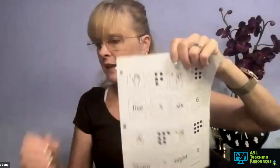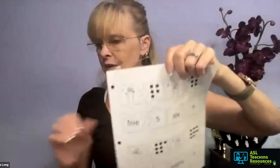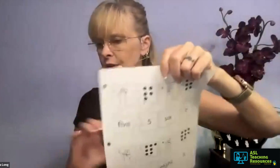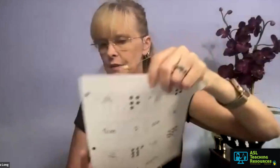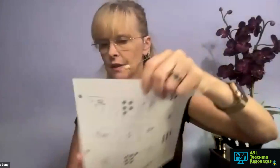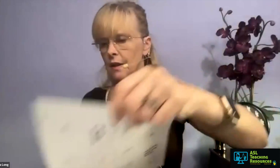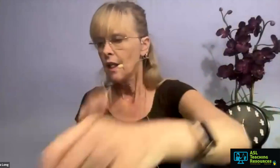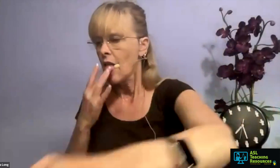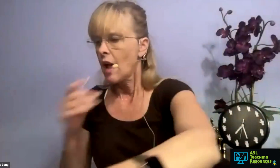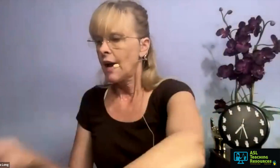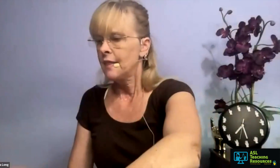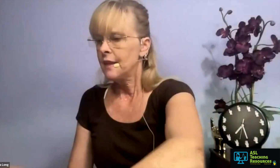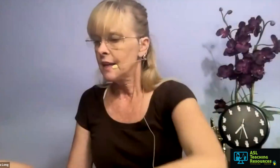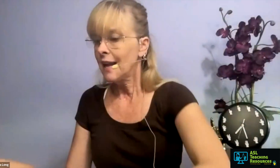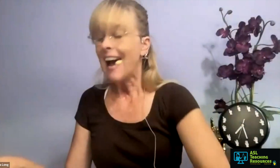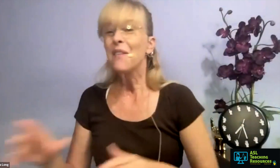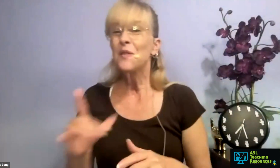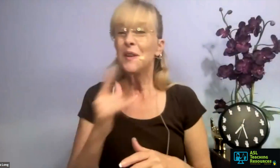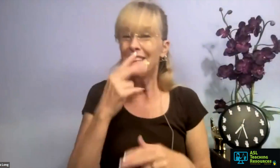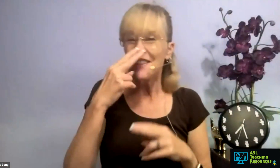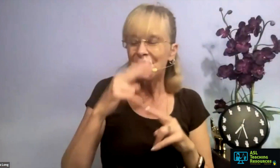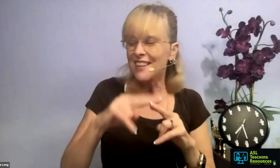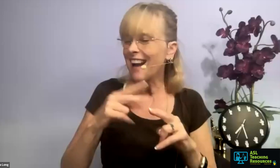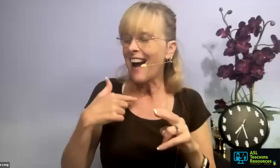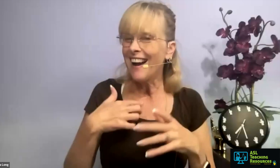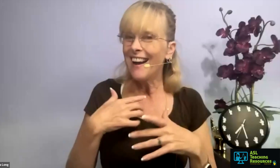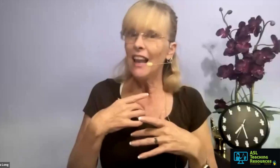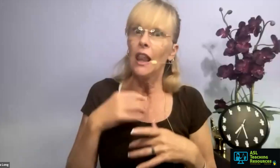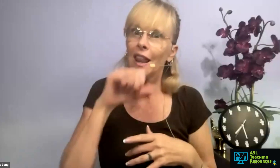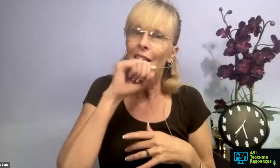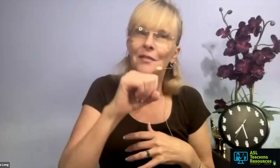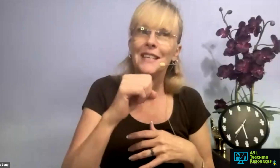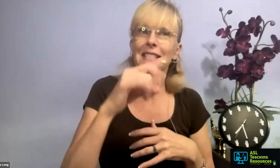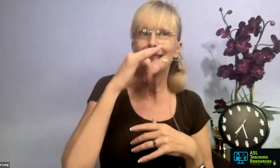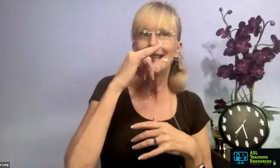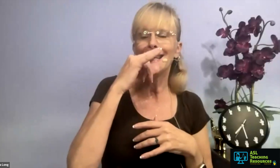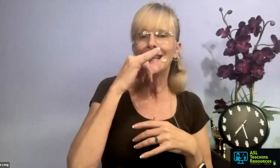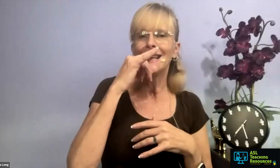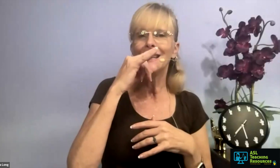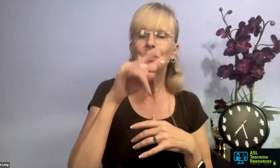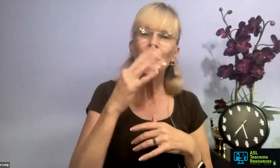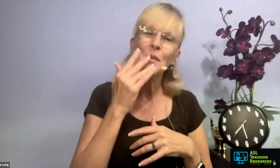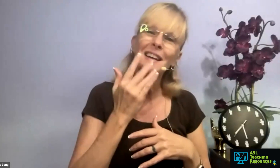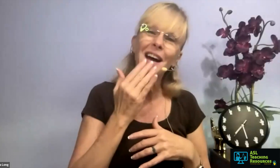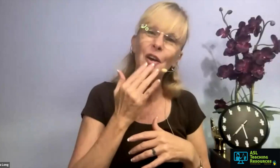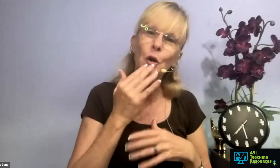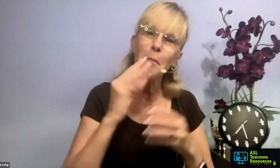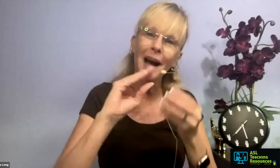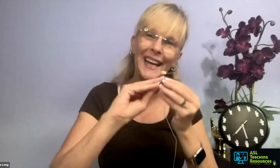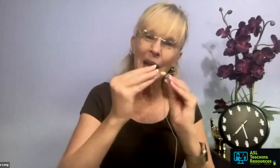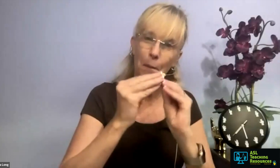together. And then really fun. I love this as a kid. You know, the color by